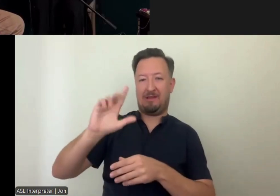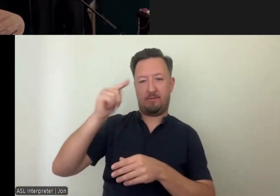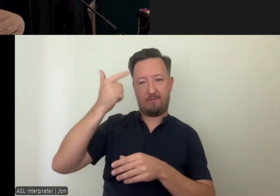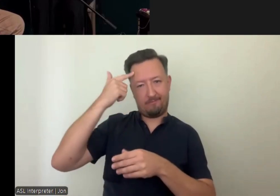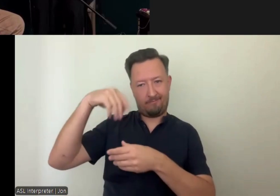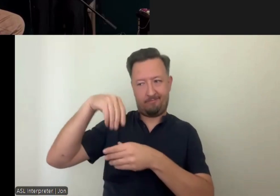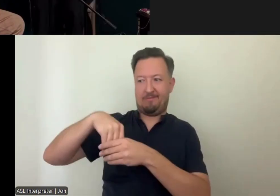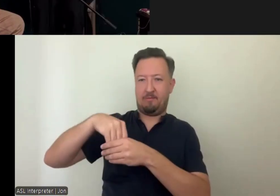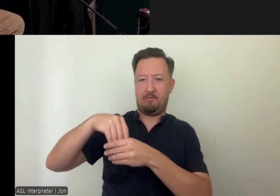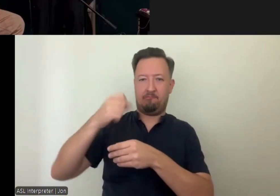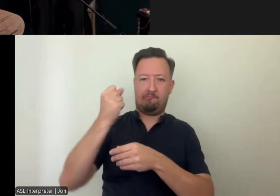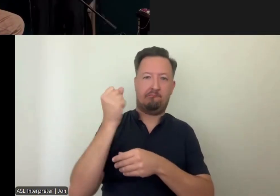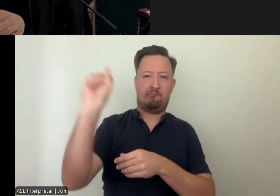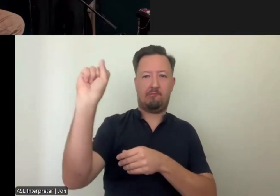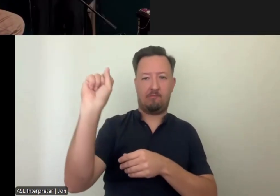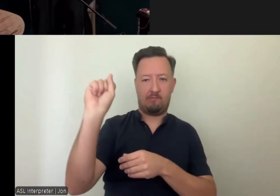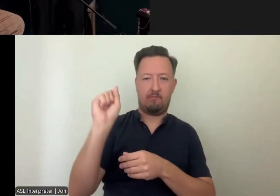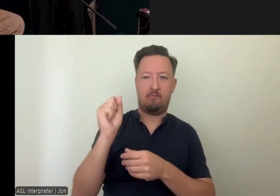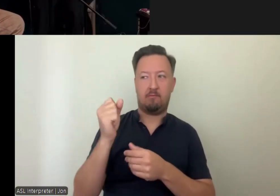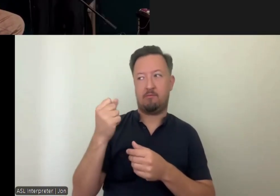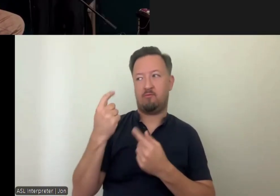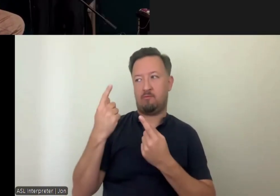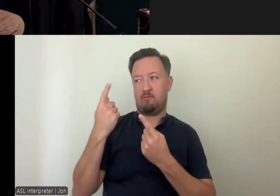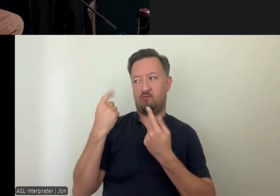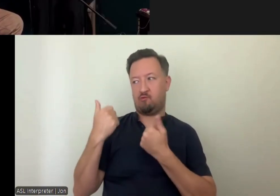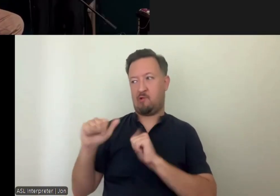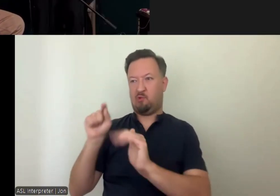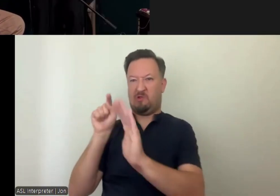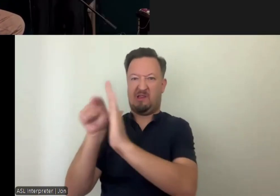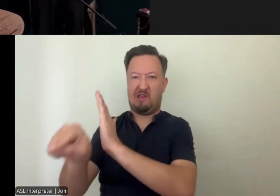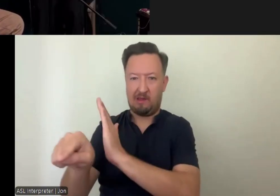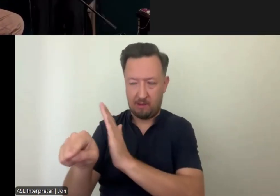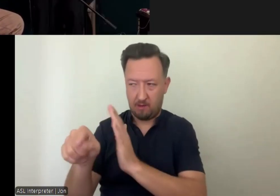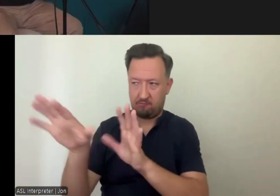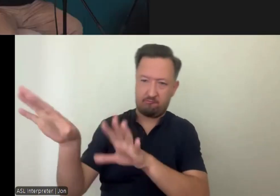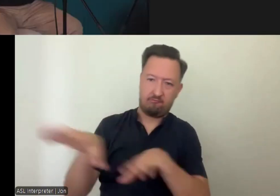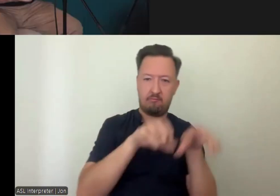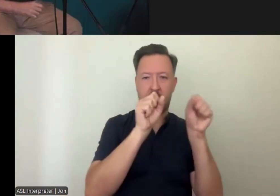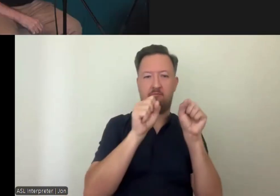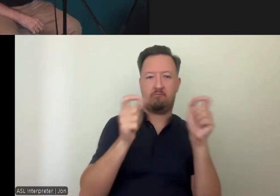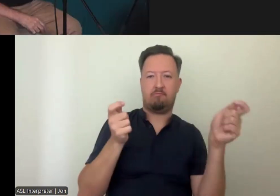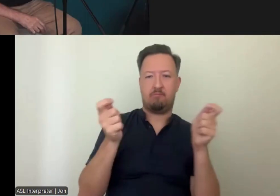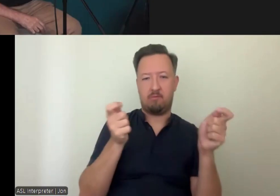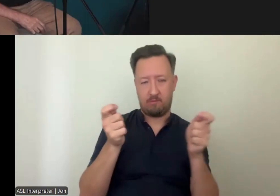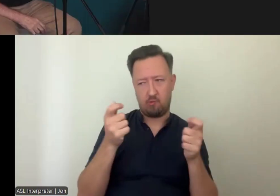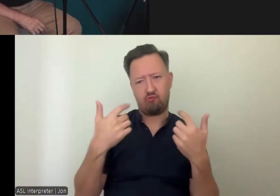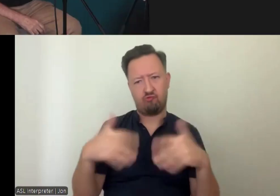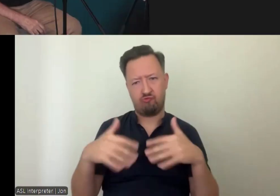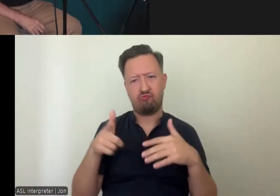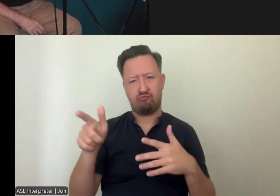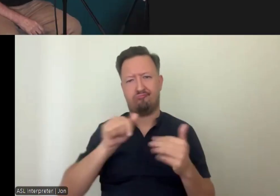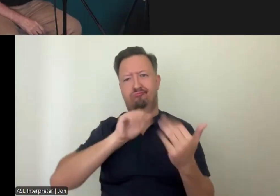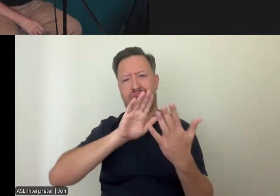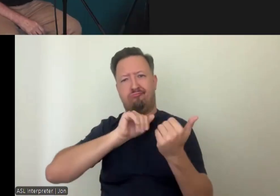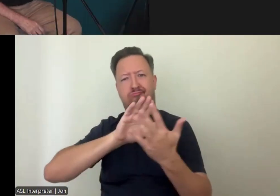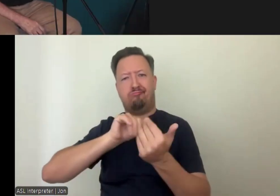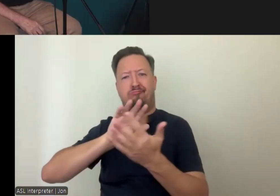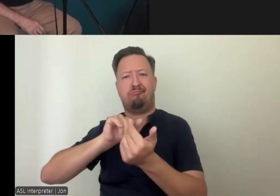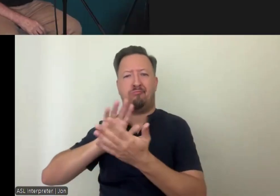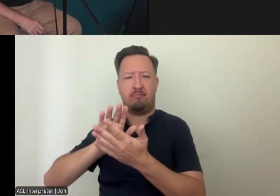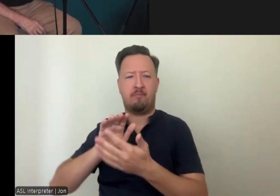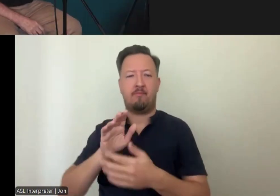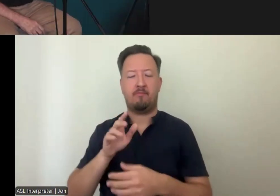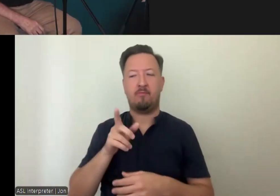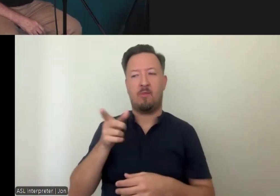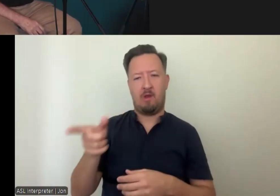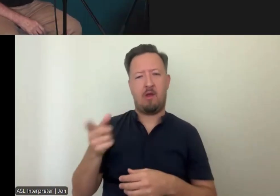revolt. So somebody tried to kill him and become emperor. So he had his hands full. And yet, he kept saying to himself things